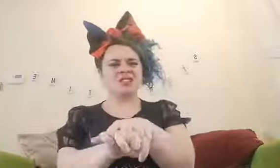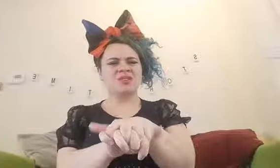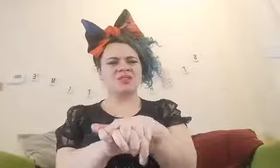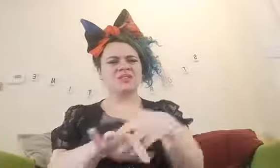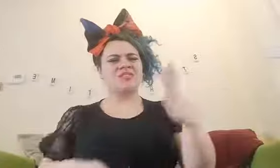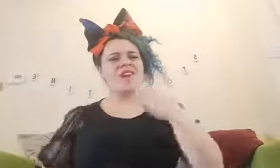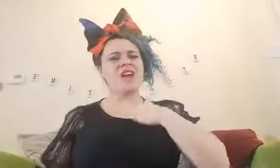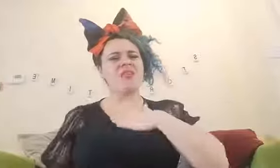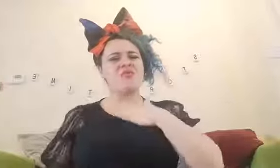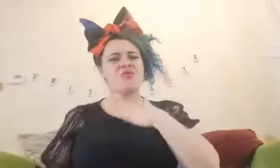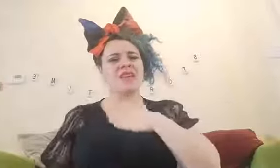turtles,